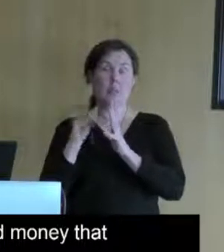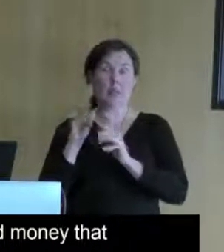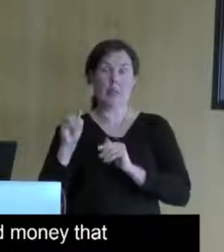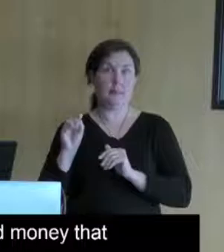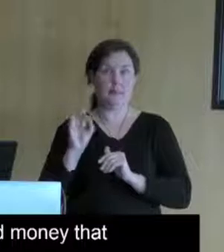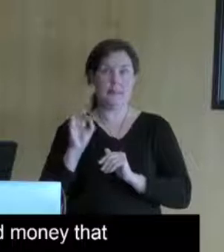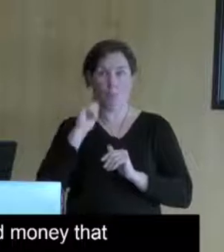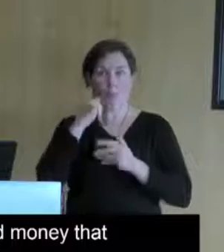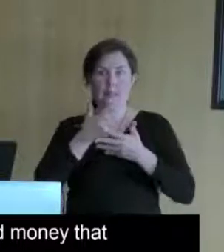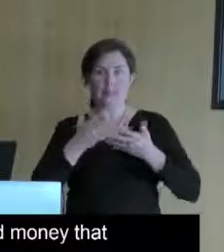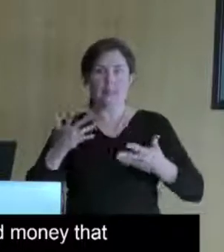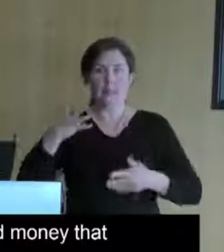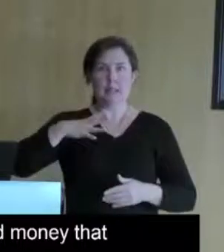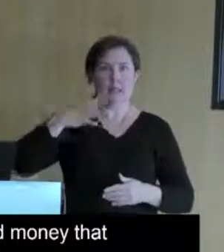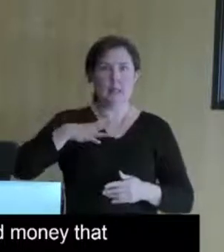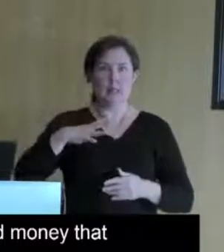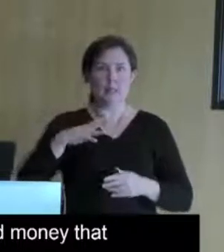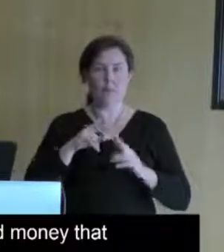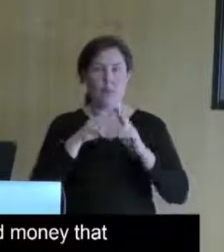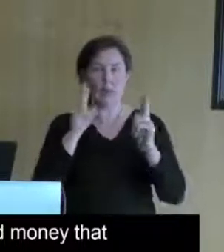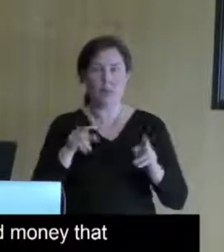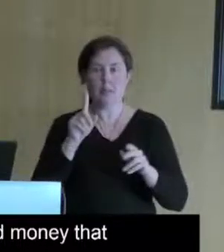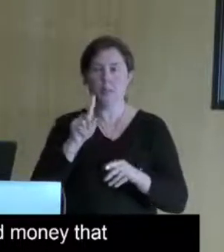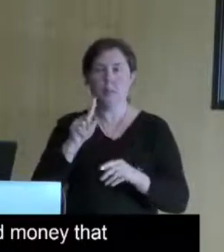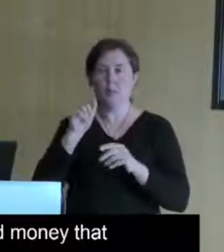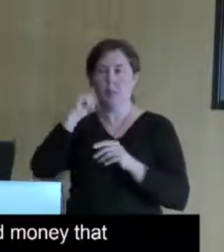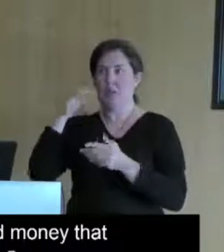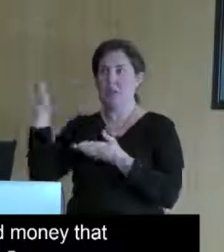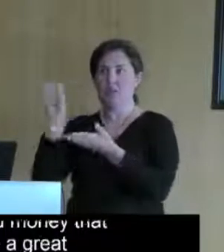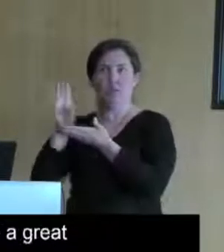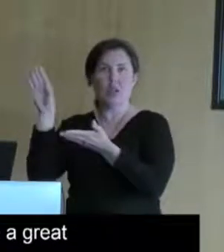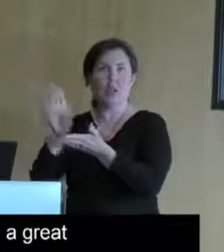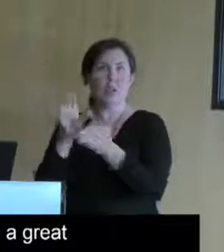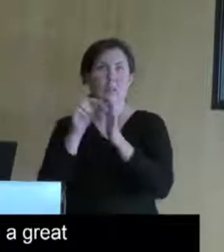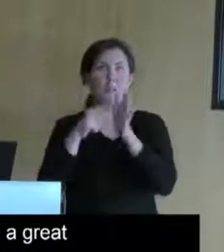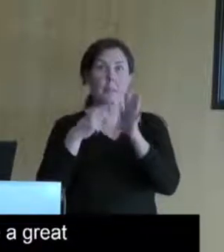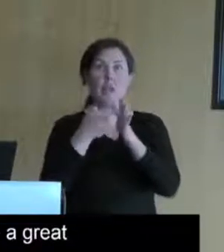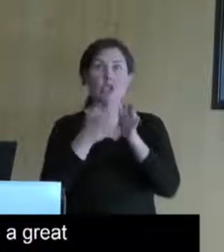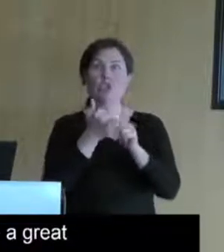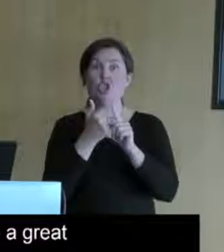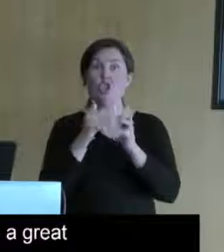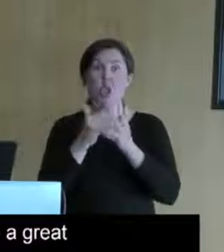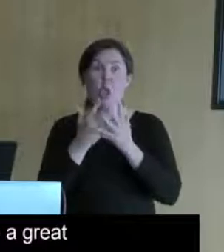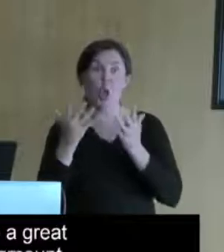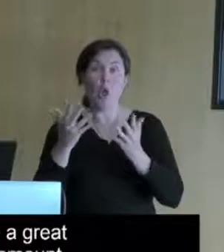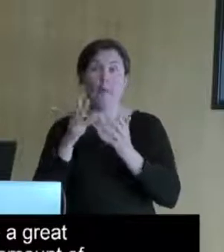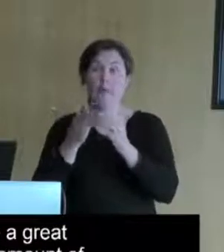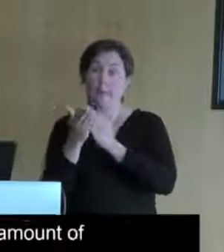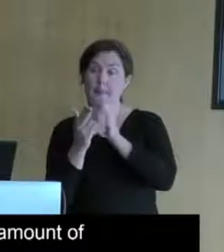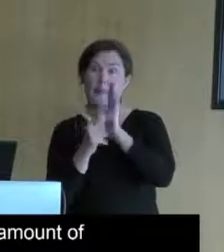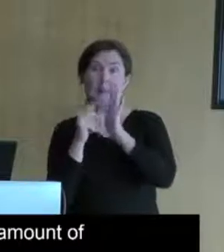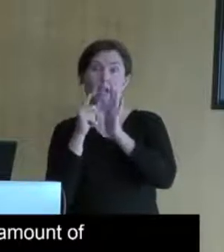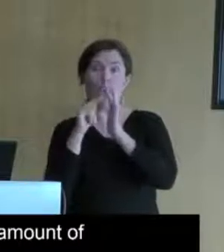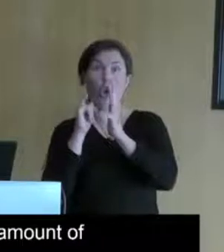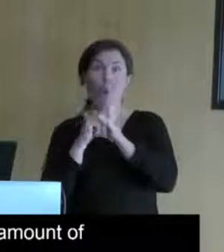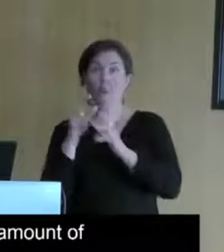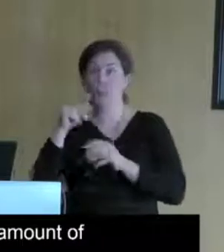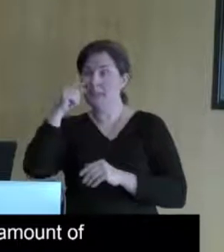not going to be a lot of housing dedicated money that'll flow through the NDIS. And so there'll